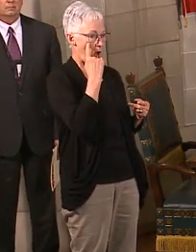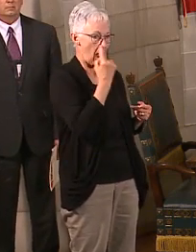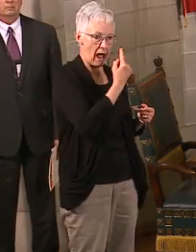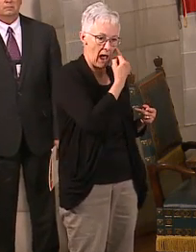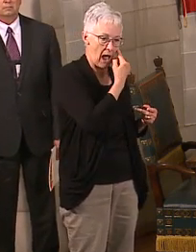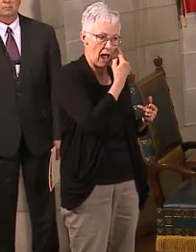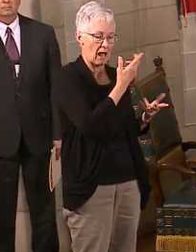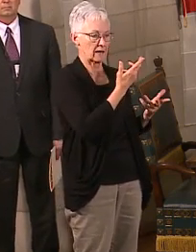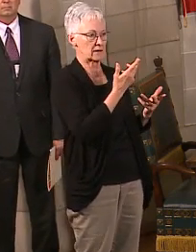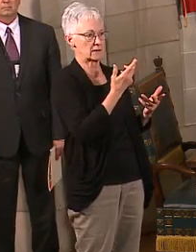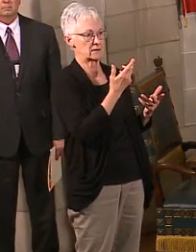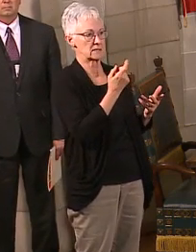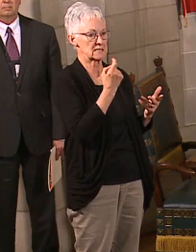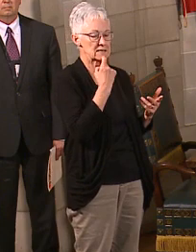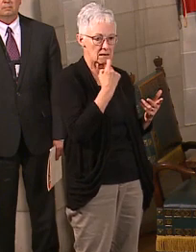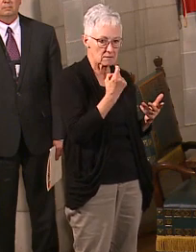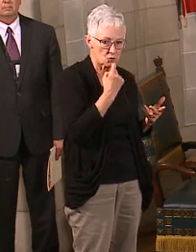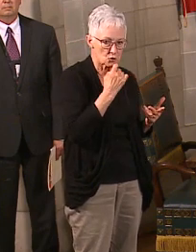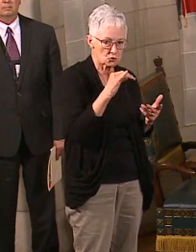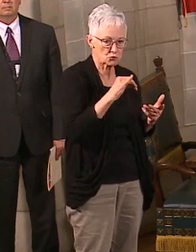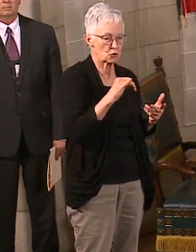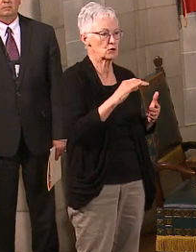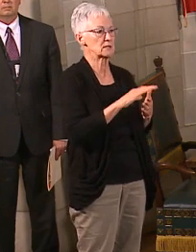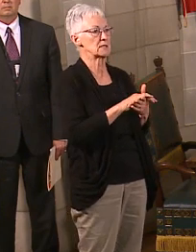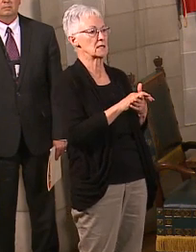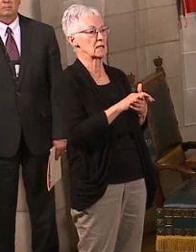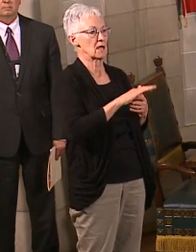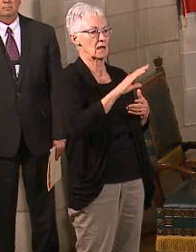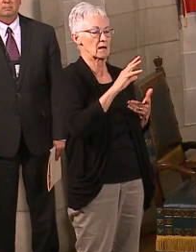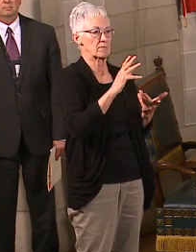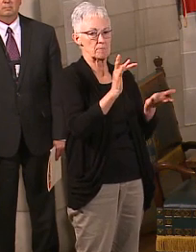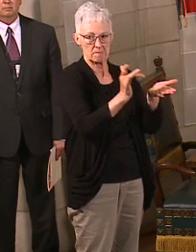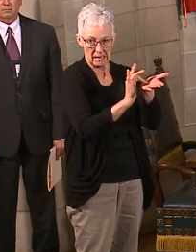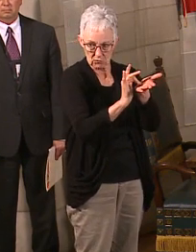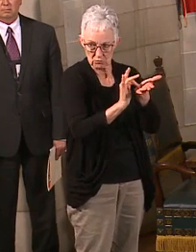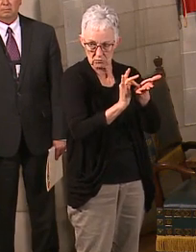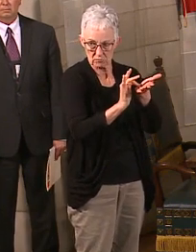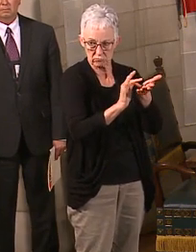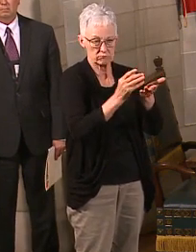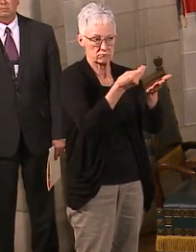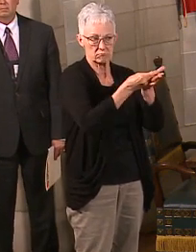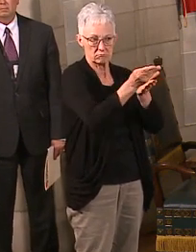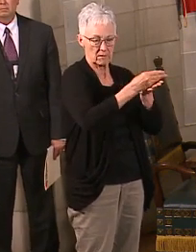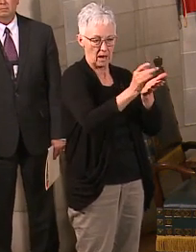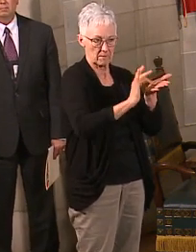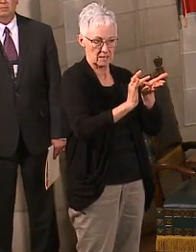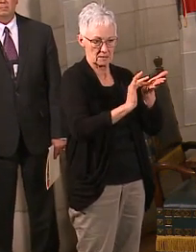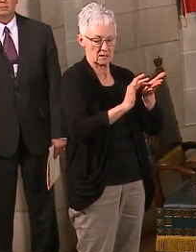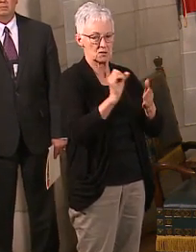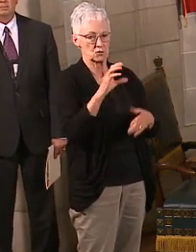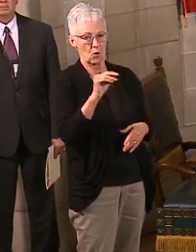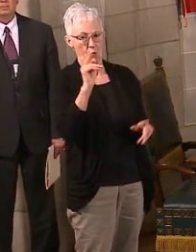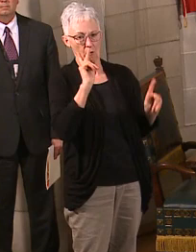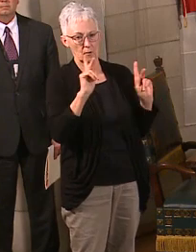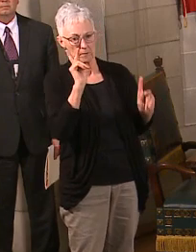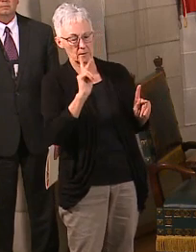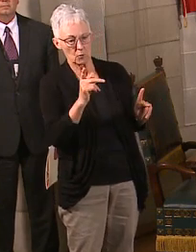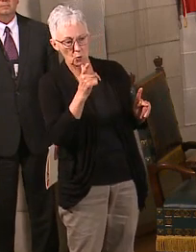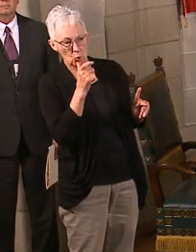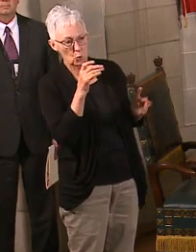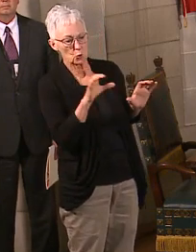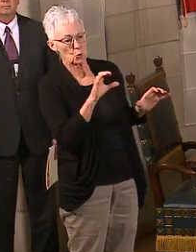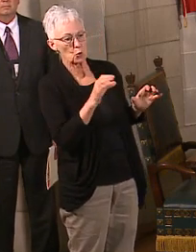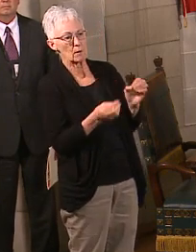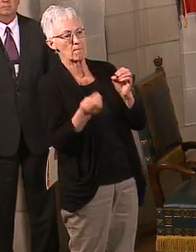drugs, is available for people who are doing things such as either volunteering a certain number of hours a week, going to school, taking